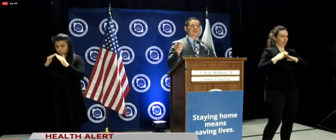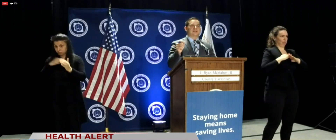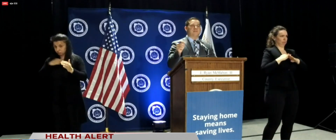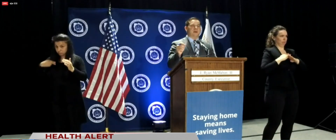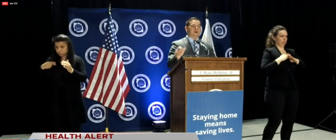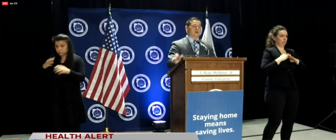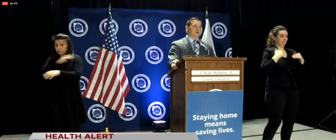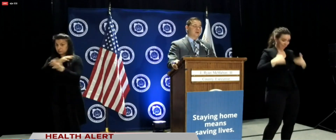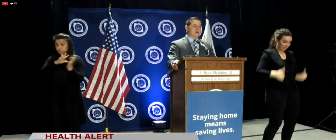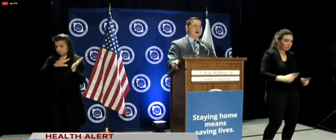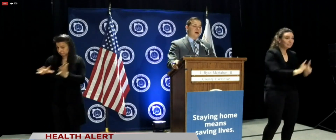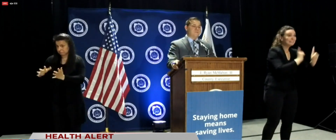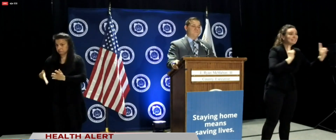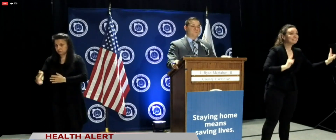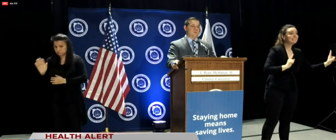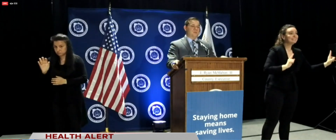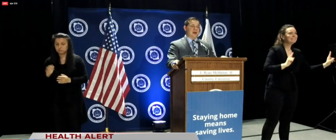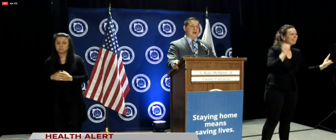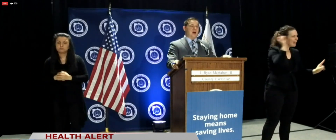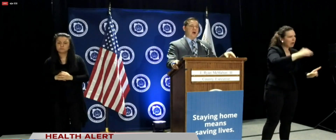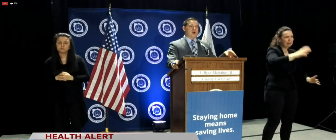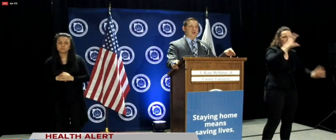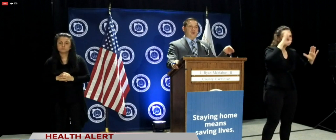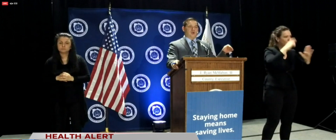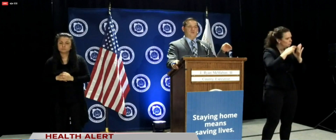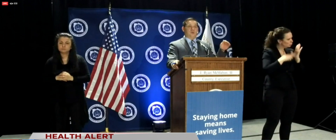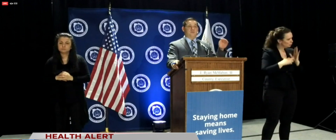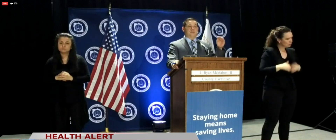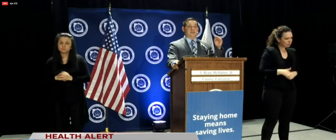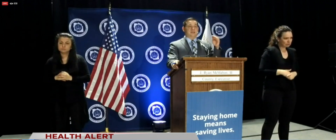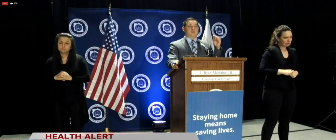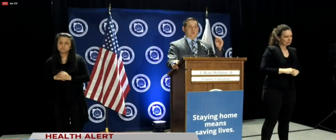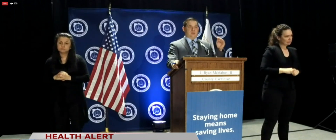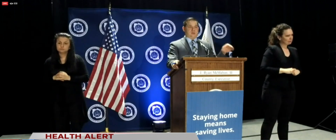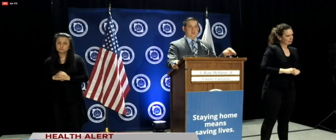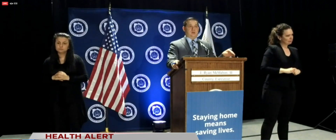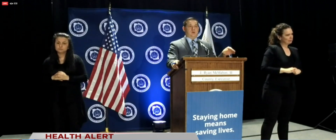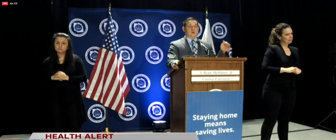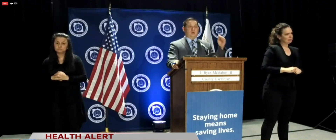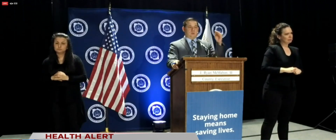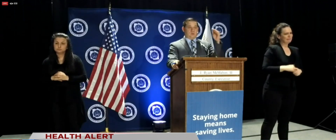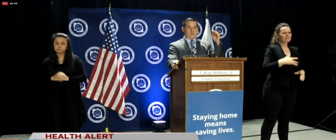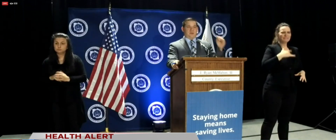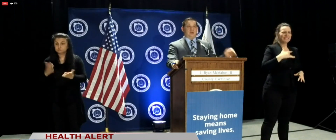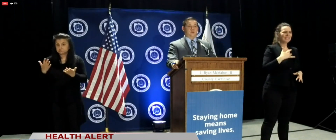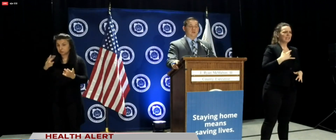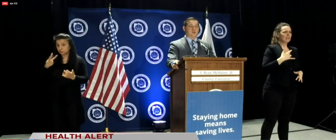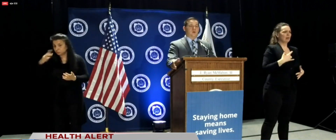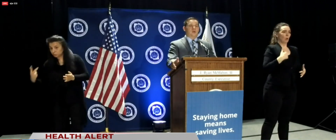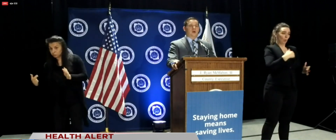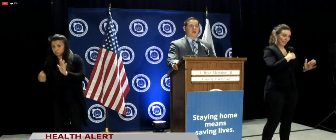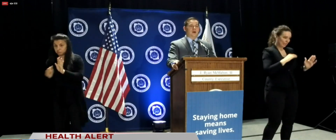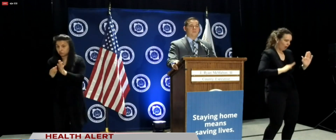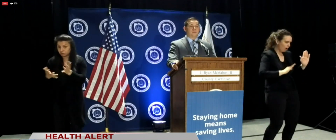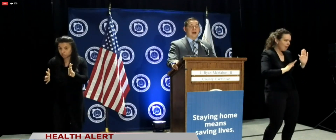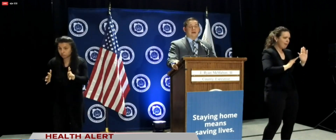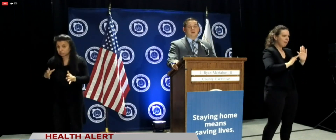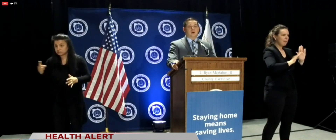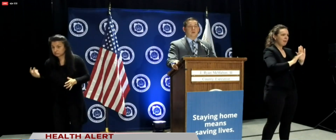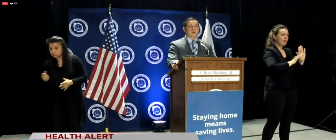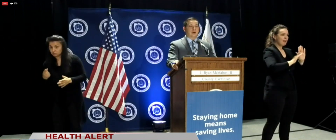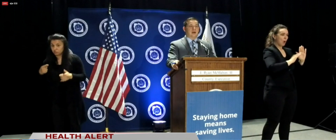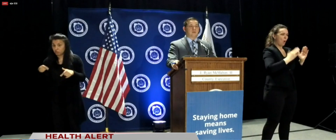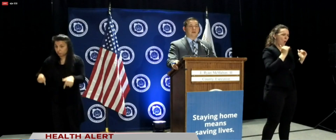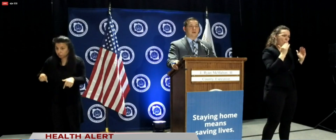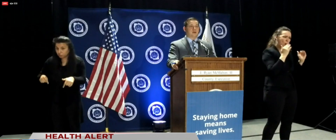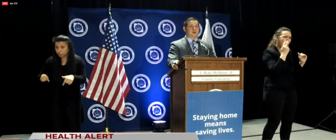patients and get them better. That our curve might be this week or a little bit later. So I don't